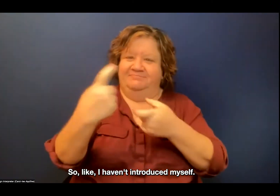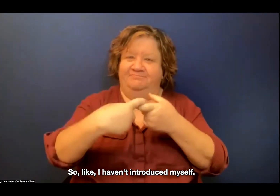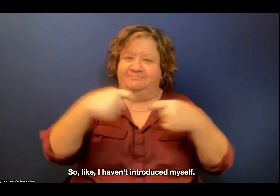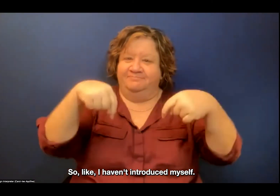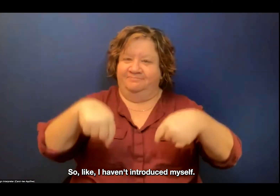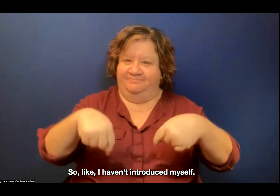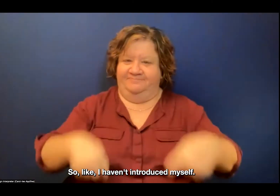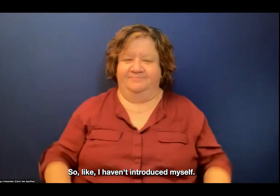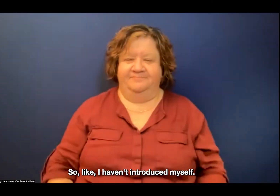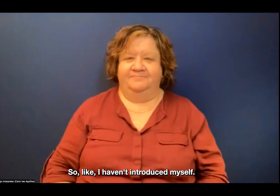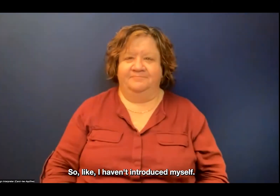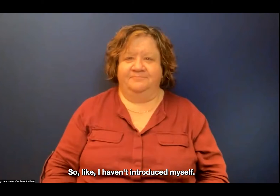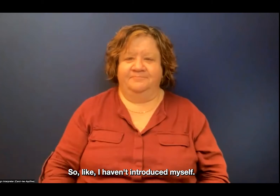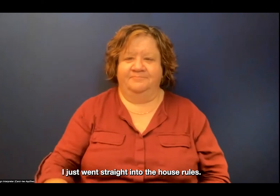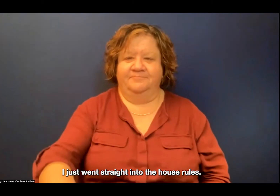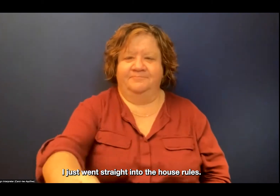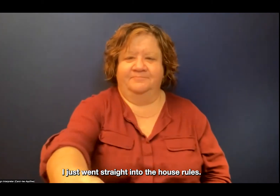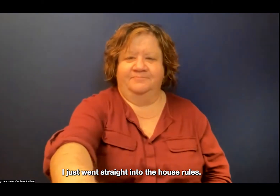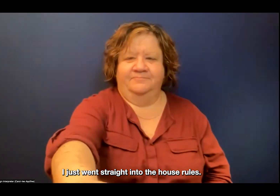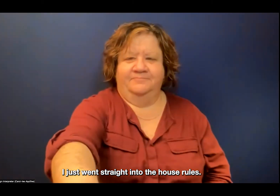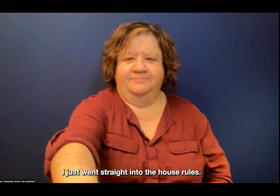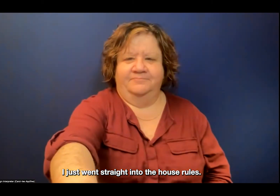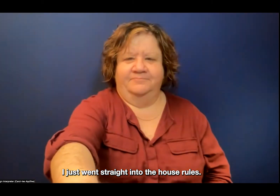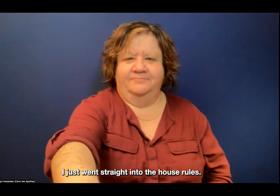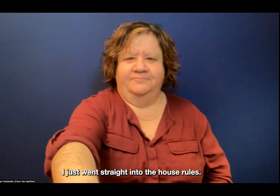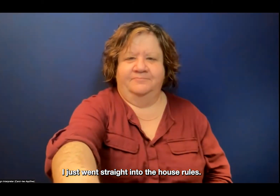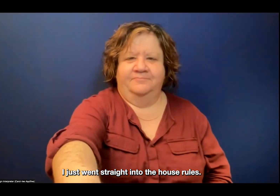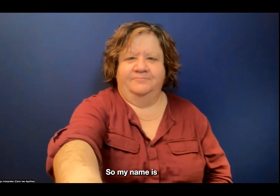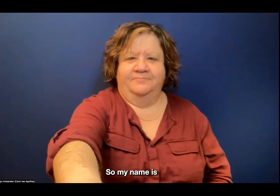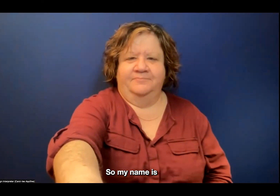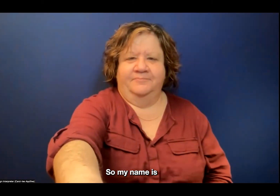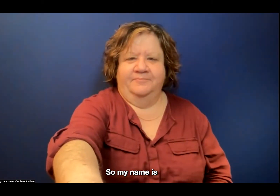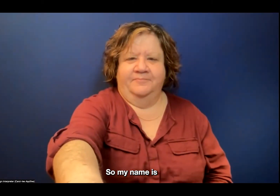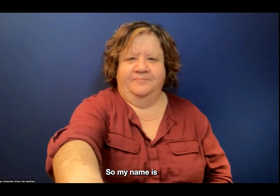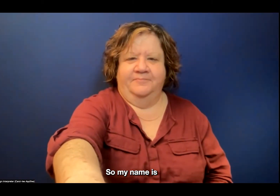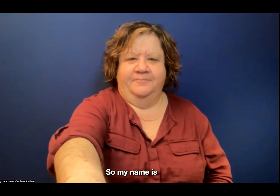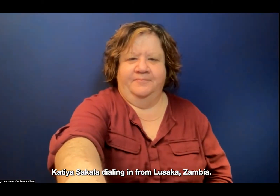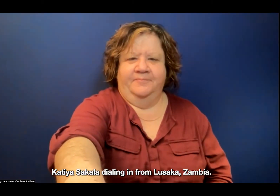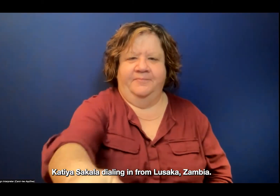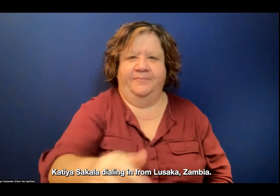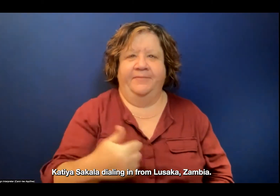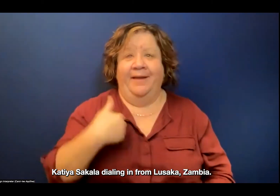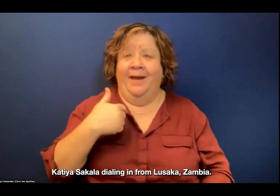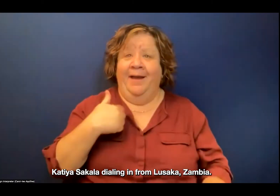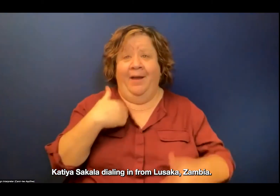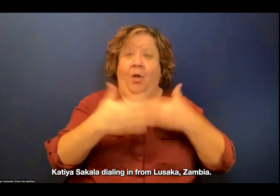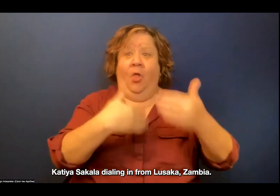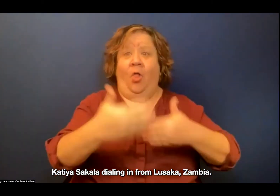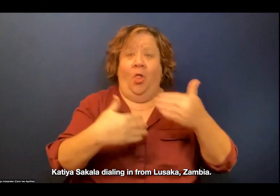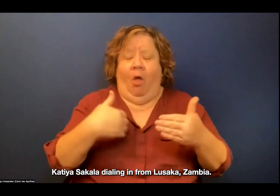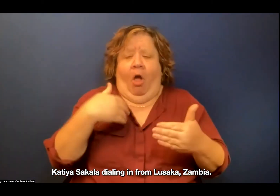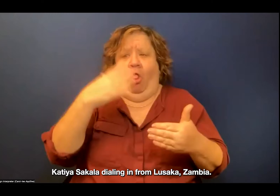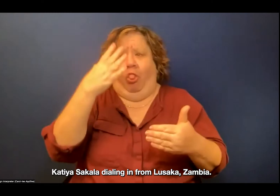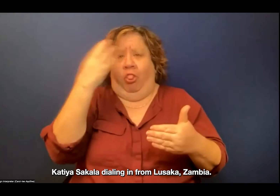So like I haven't introduced myself, I just went straight into the house rules. So my name is Katia